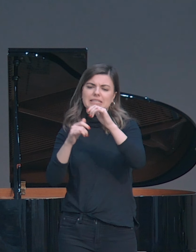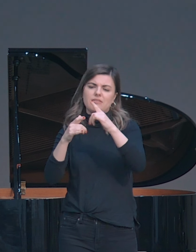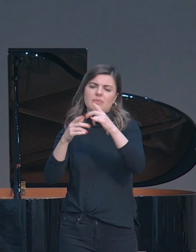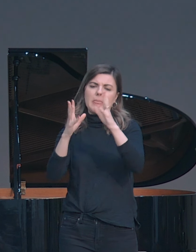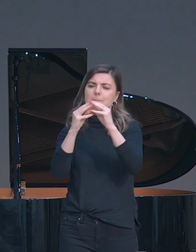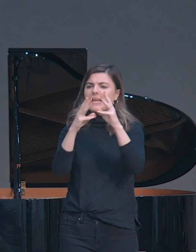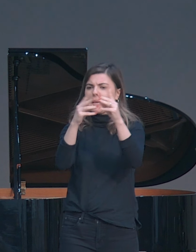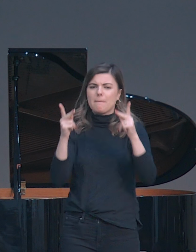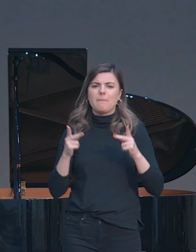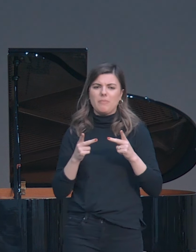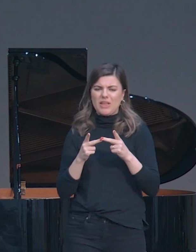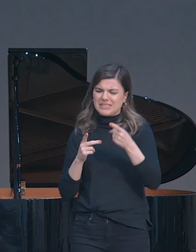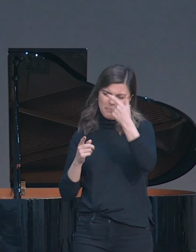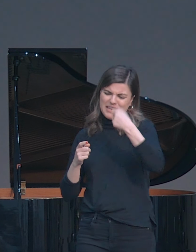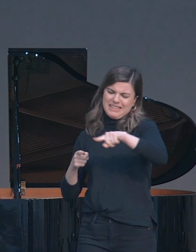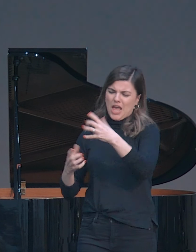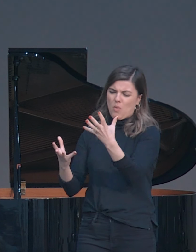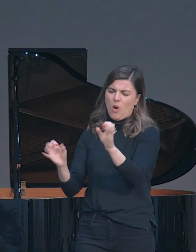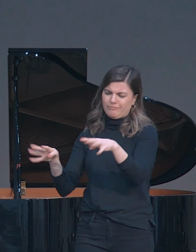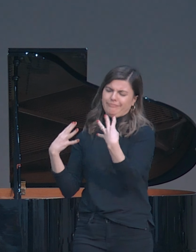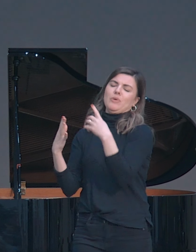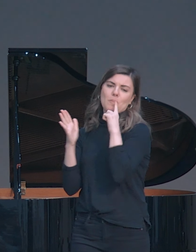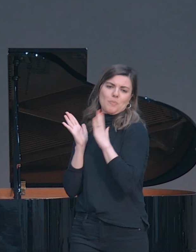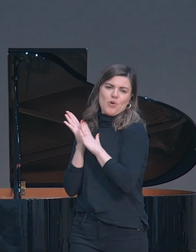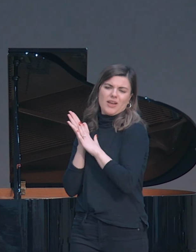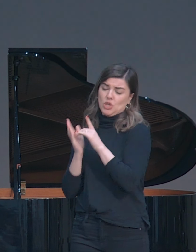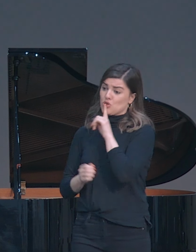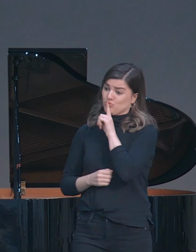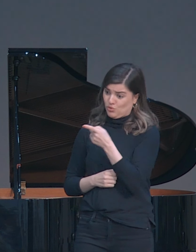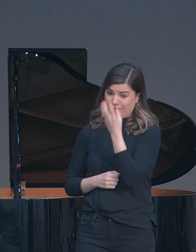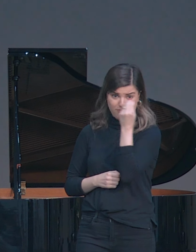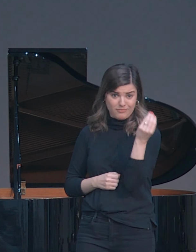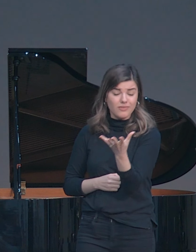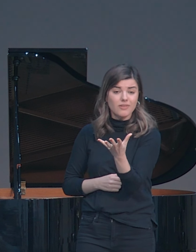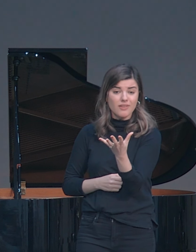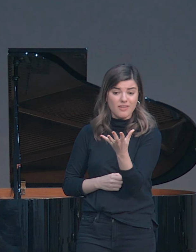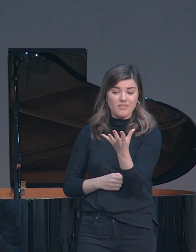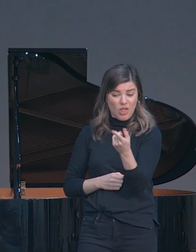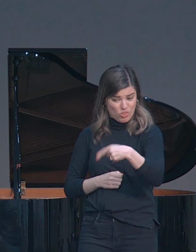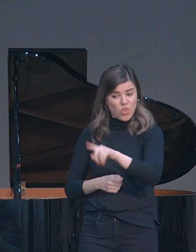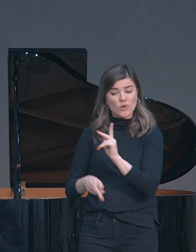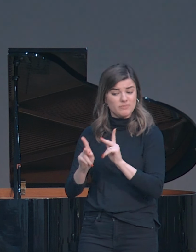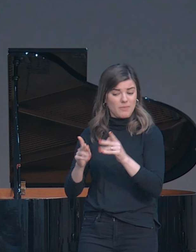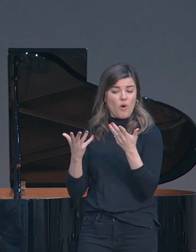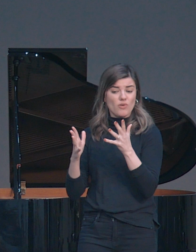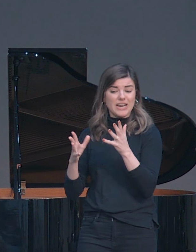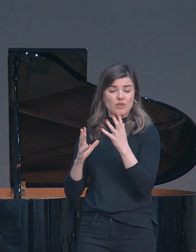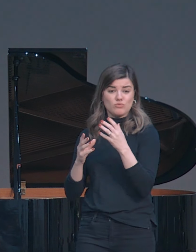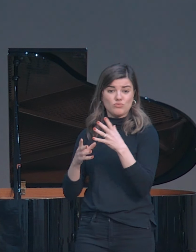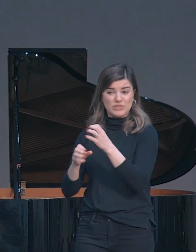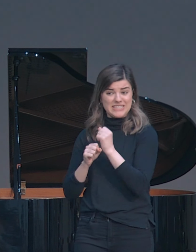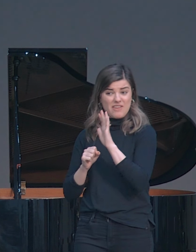streets, that they may be praised by others. Truly, I say to you, they have received their